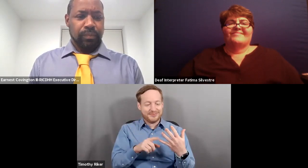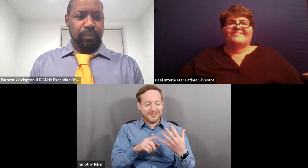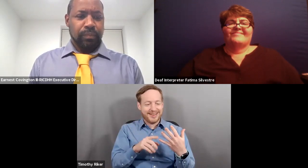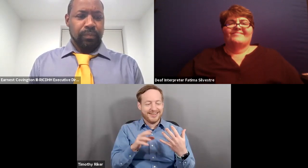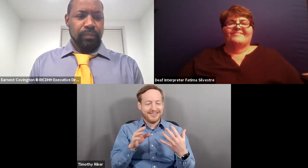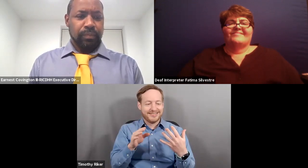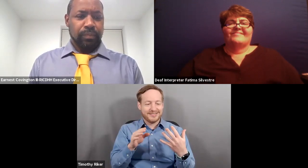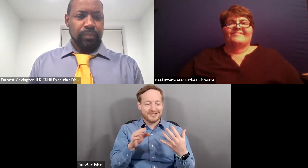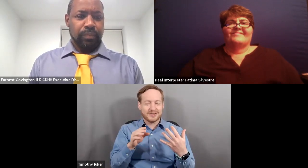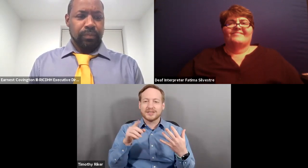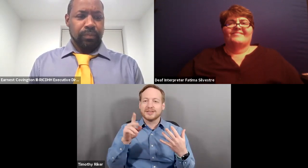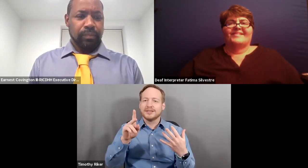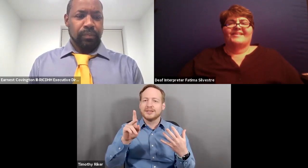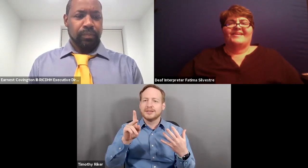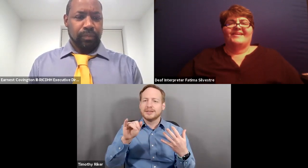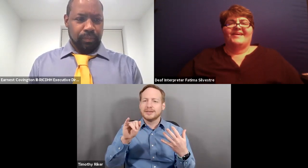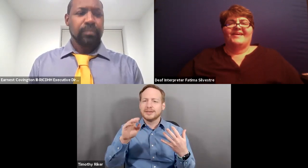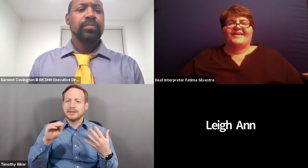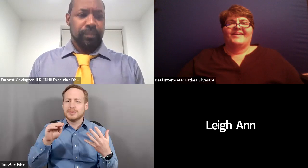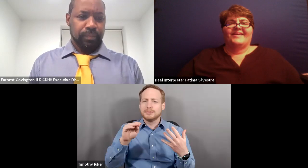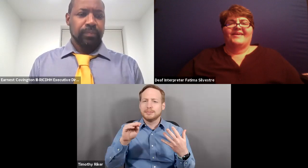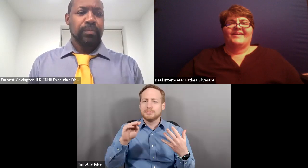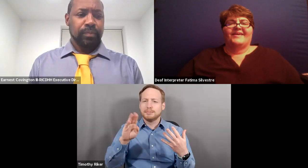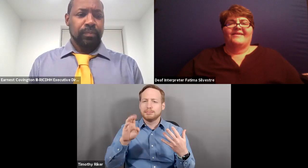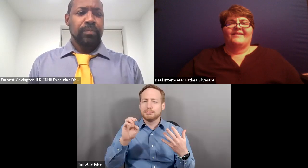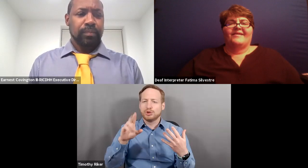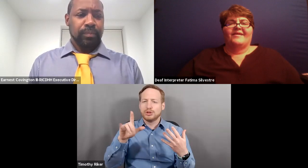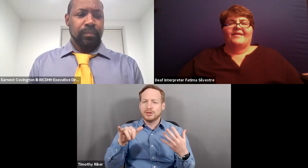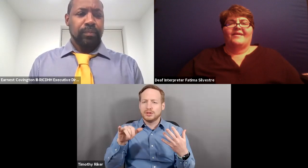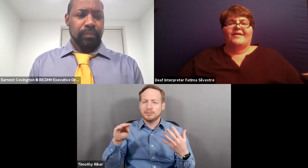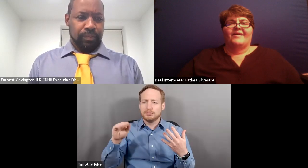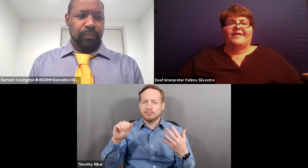Oh, now this is a test of my memory. The 5th person is